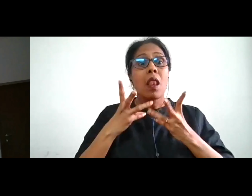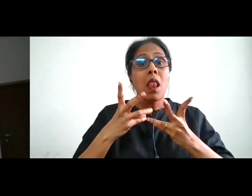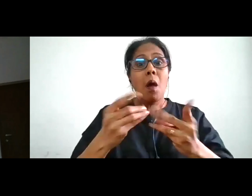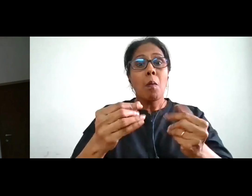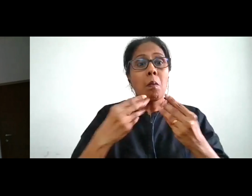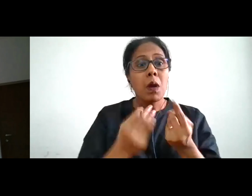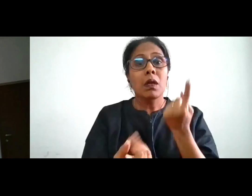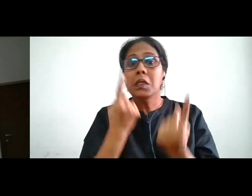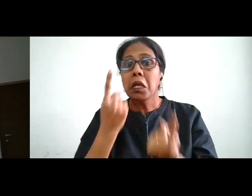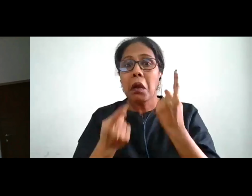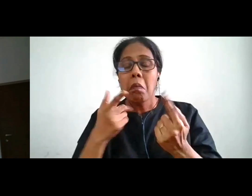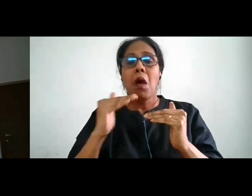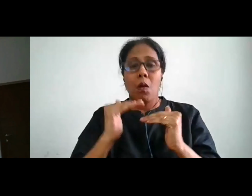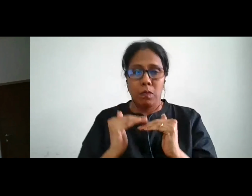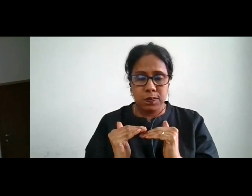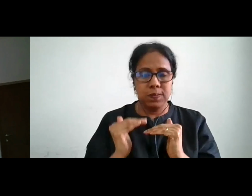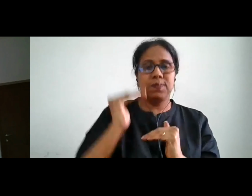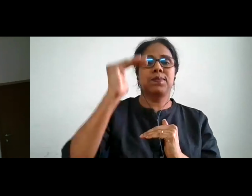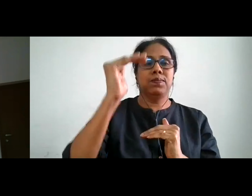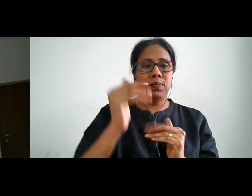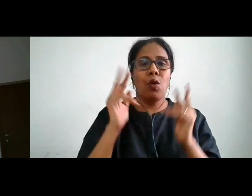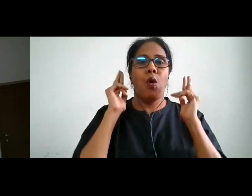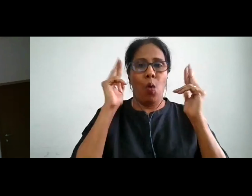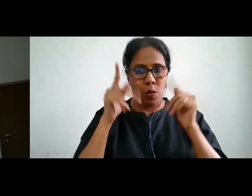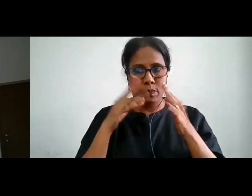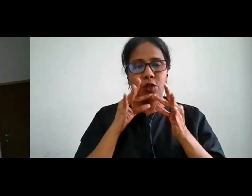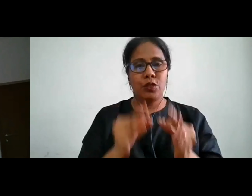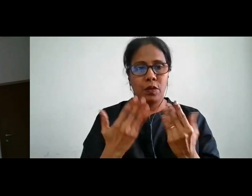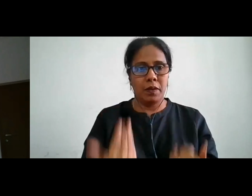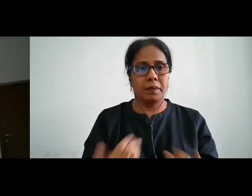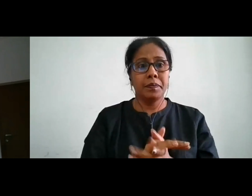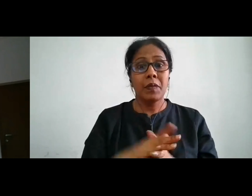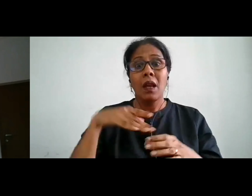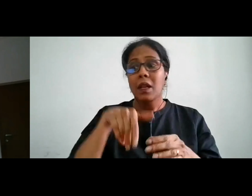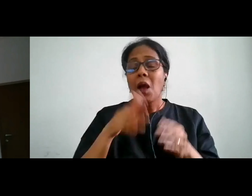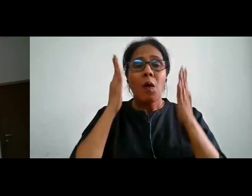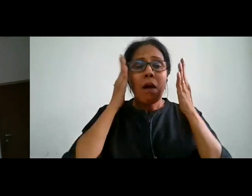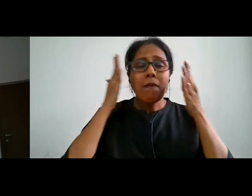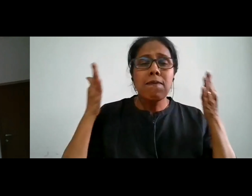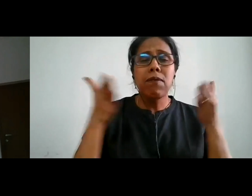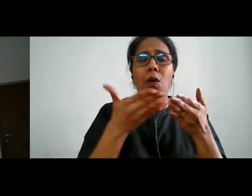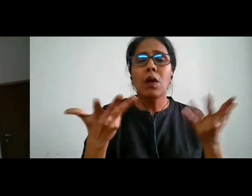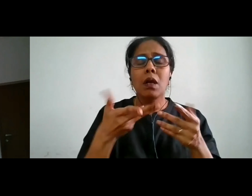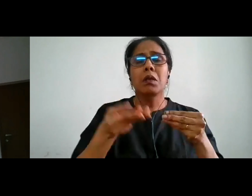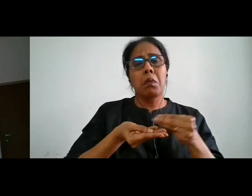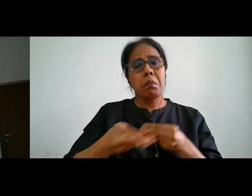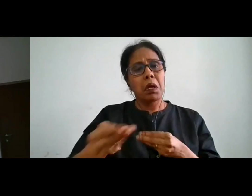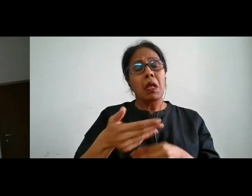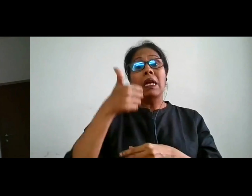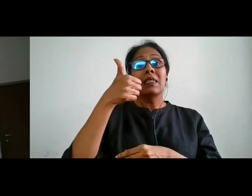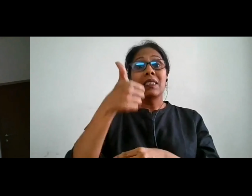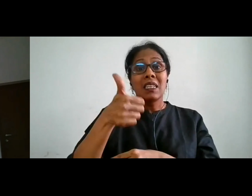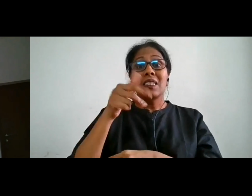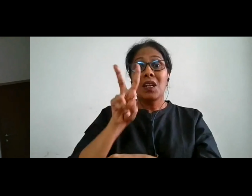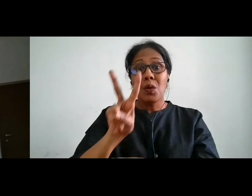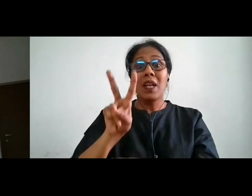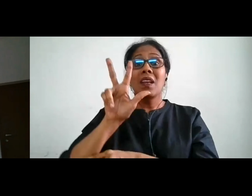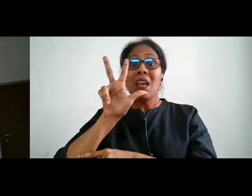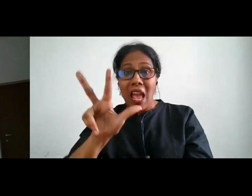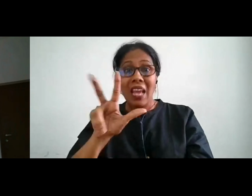further now. It is forecast that there will be a humongous 628 million hotspots,